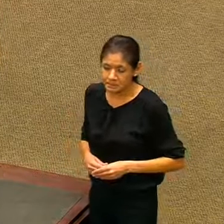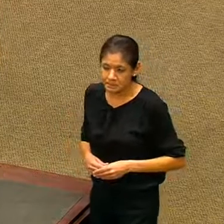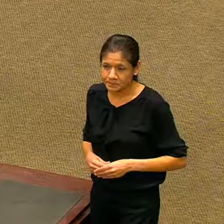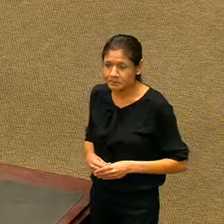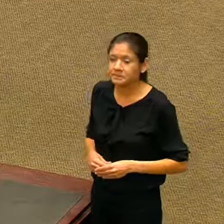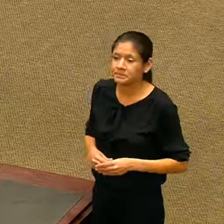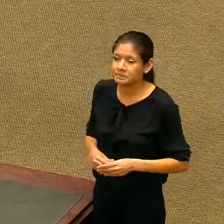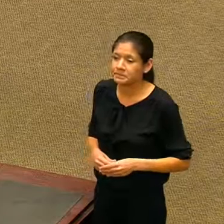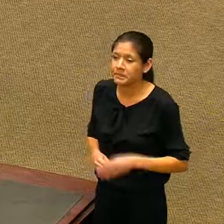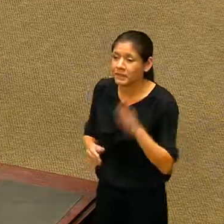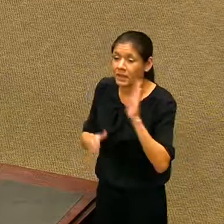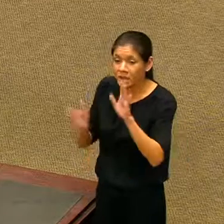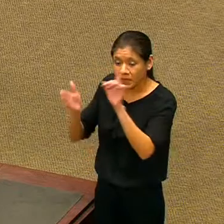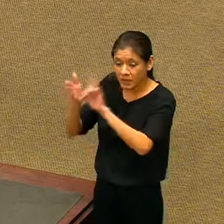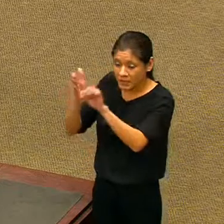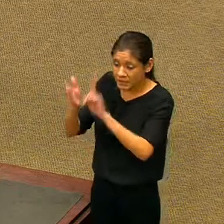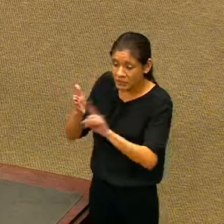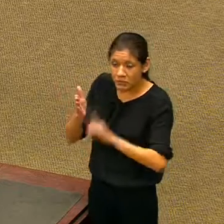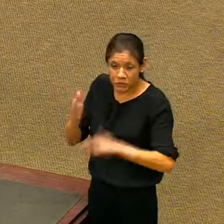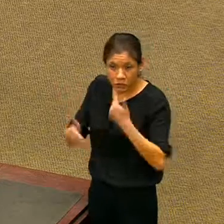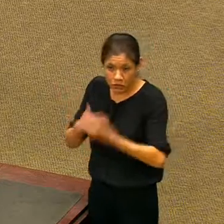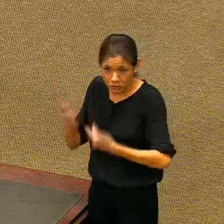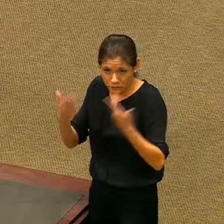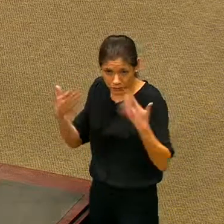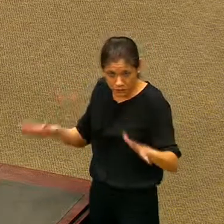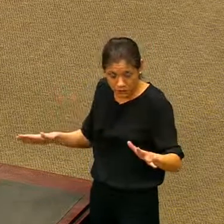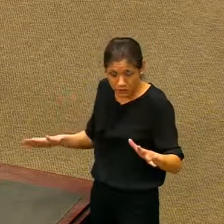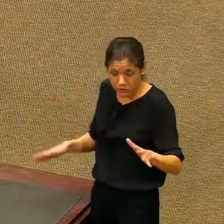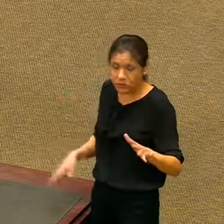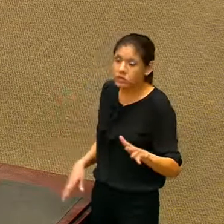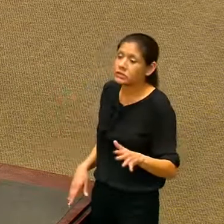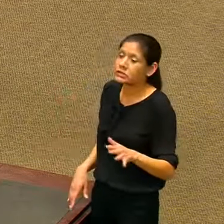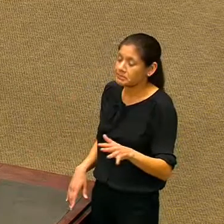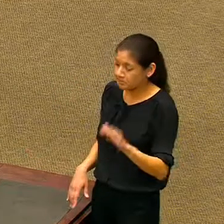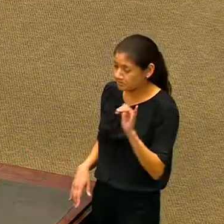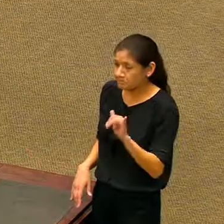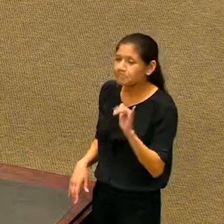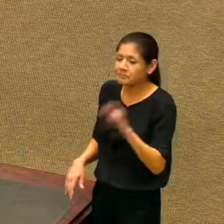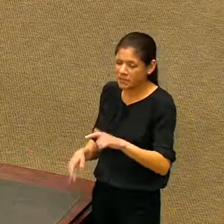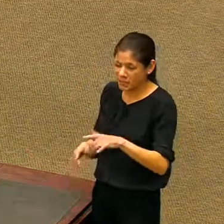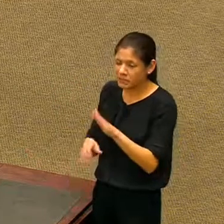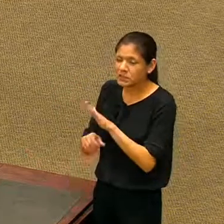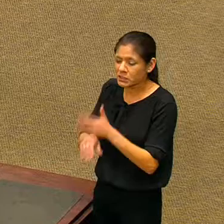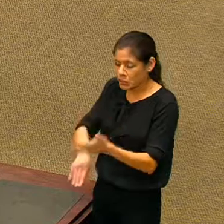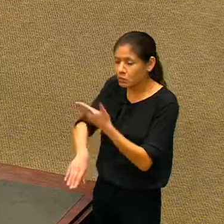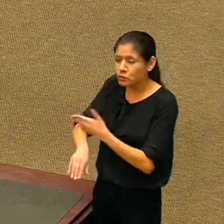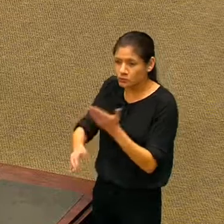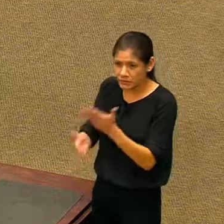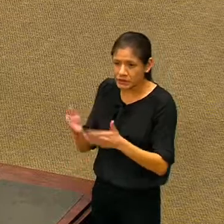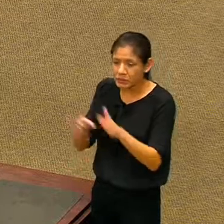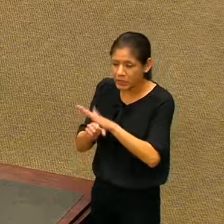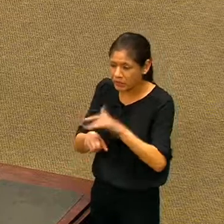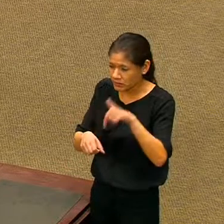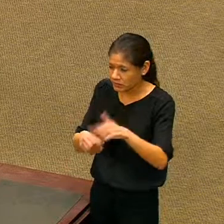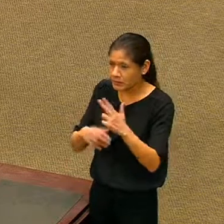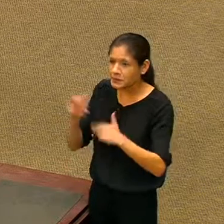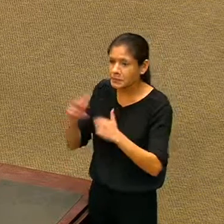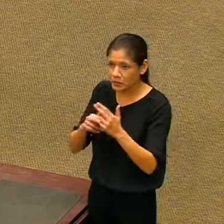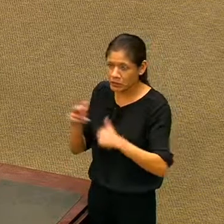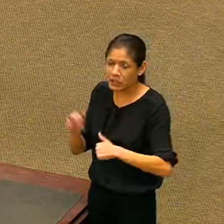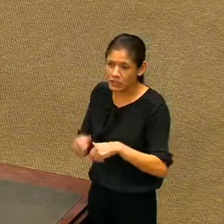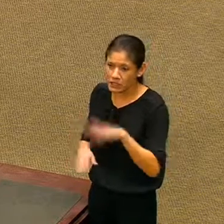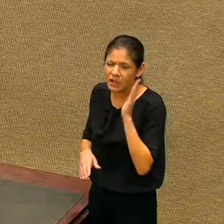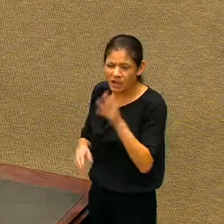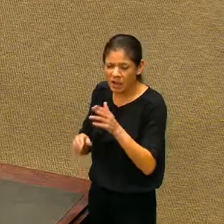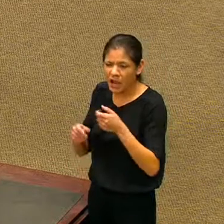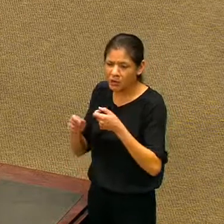We completed an inspection process and found that we have to improve some areas in this building, and in a slide or two, I'll get into